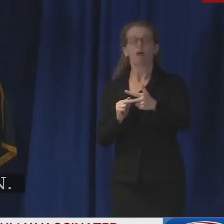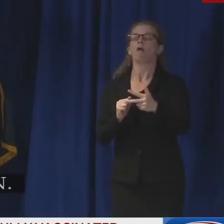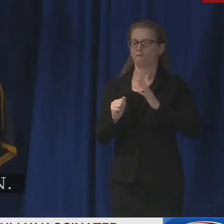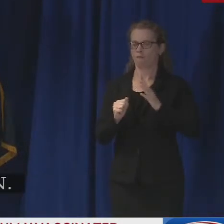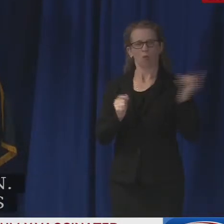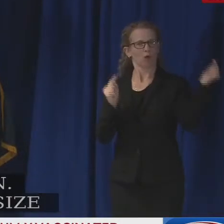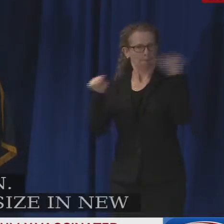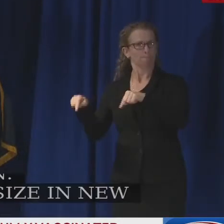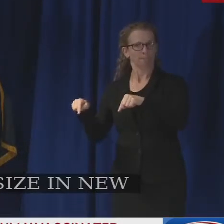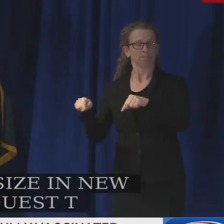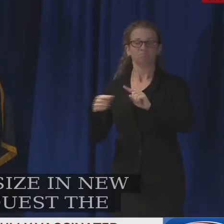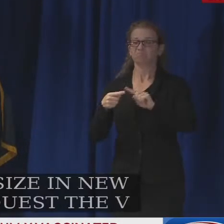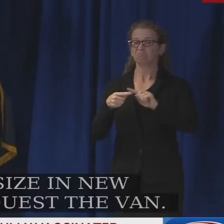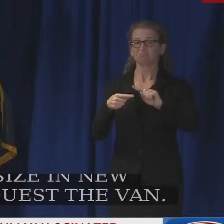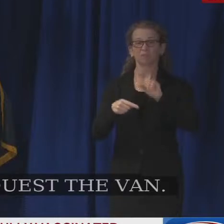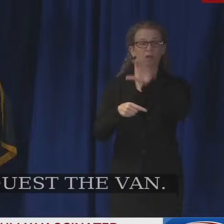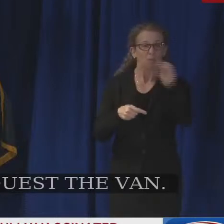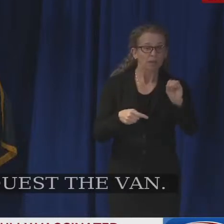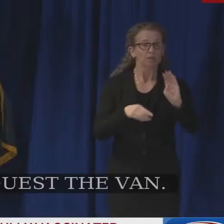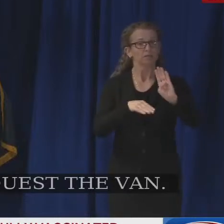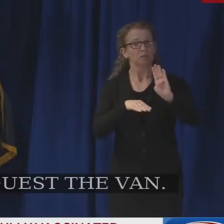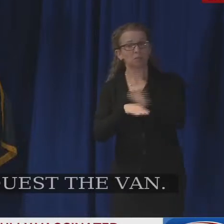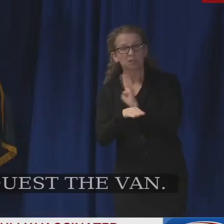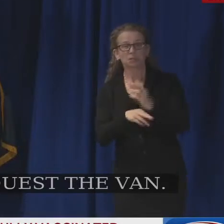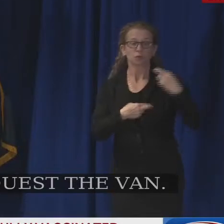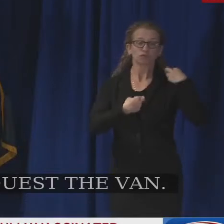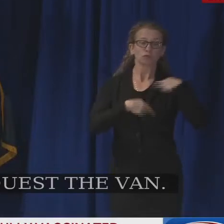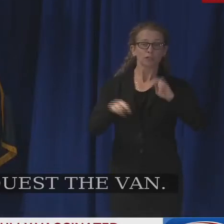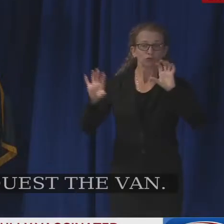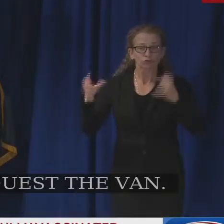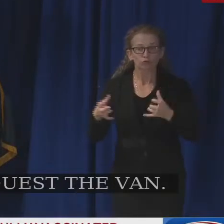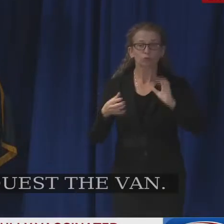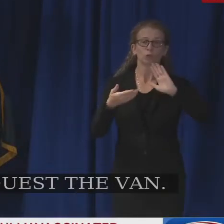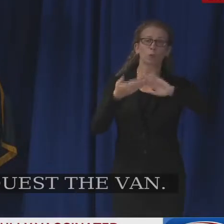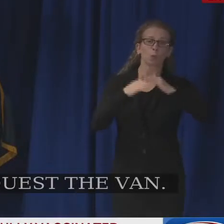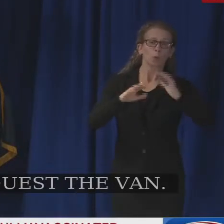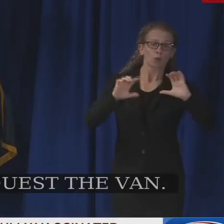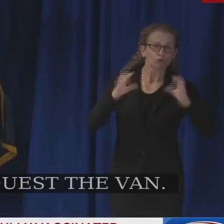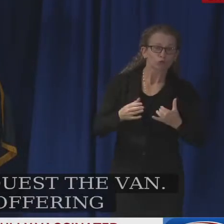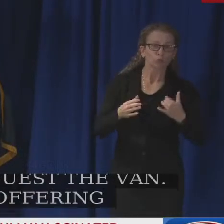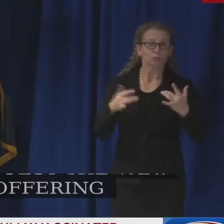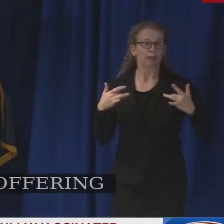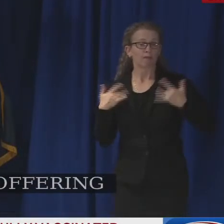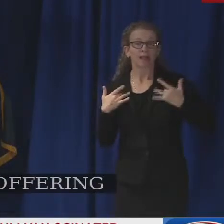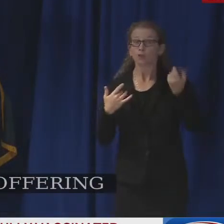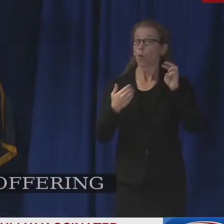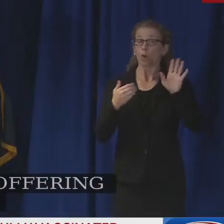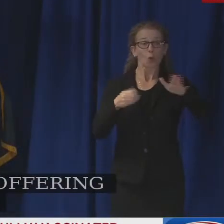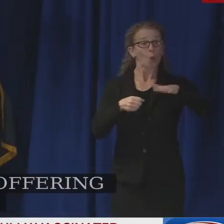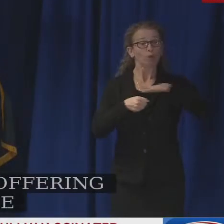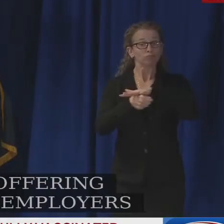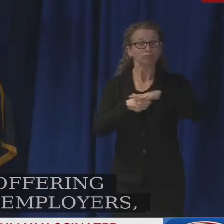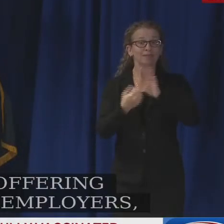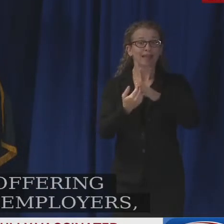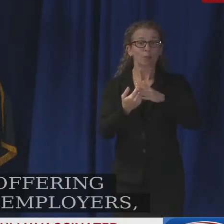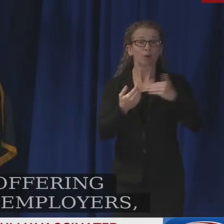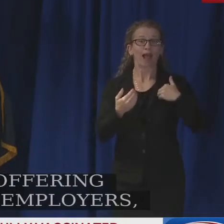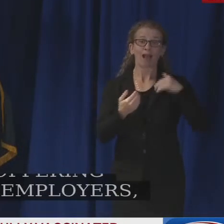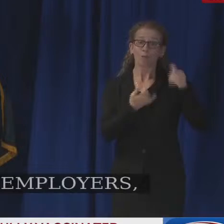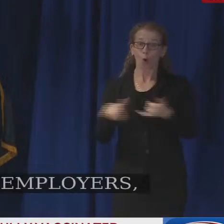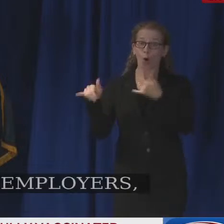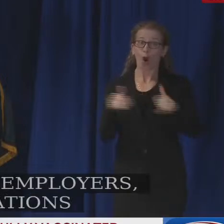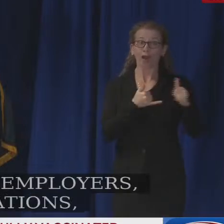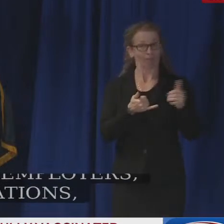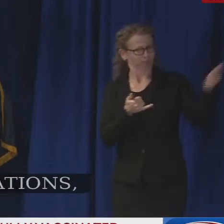to employers, religious organizations, community groups, event organizers, or even for a neighborhood block party. To request the van,